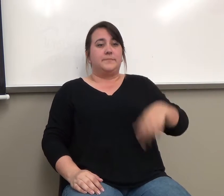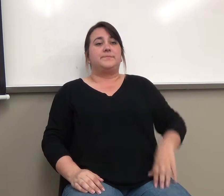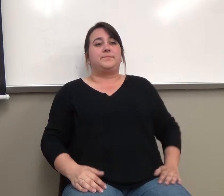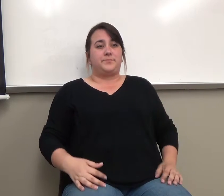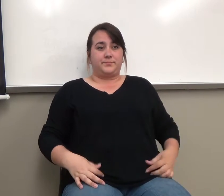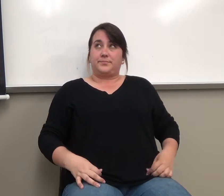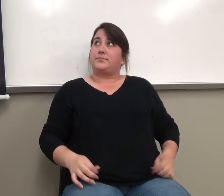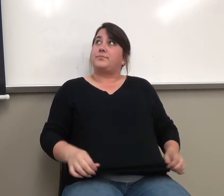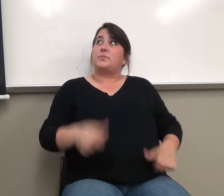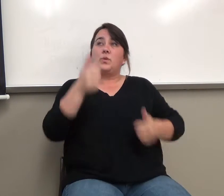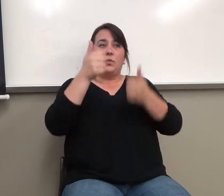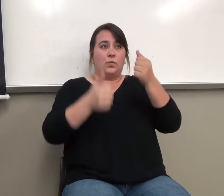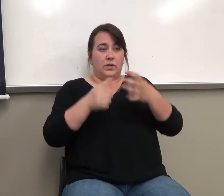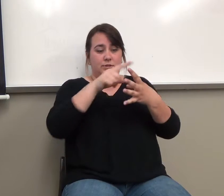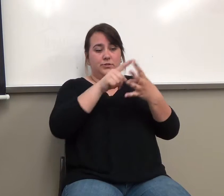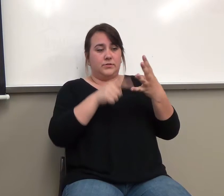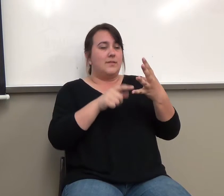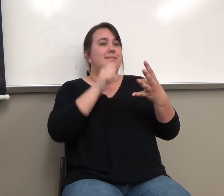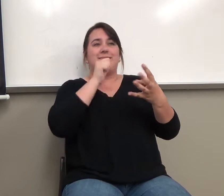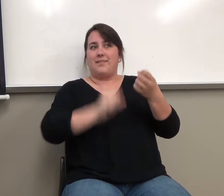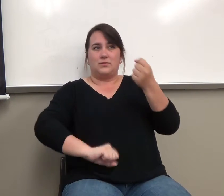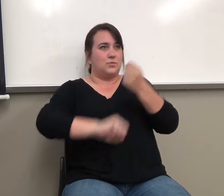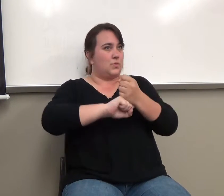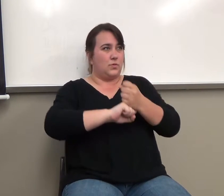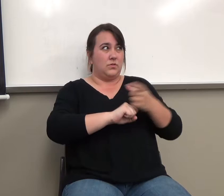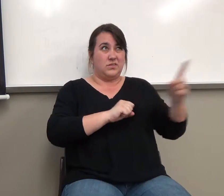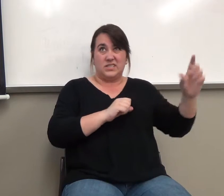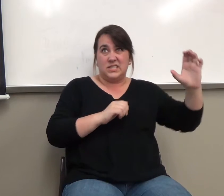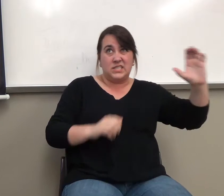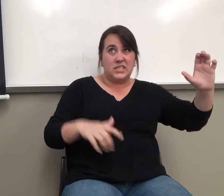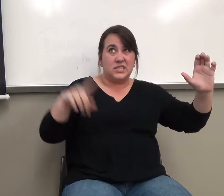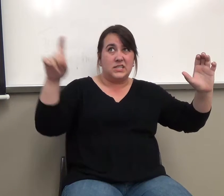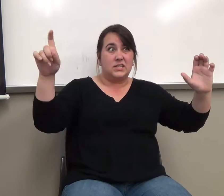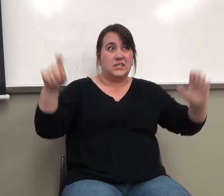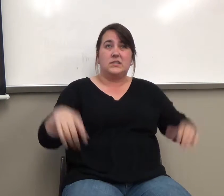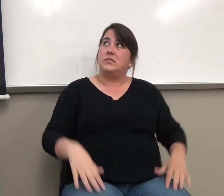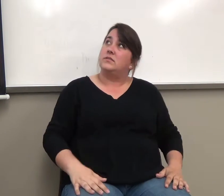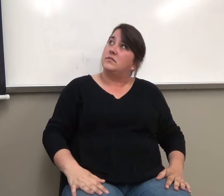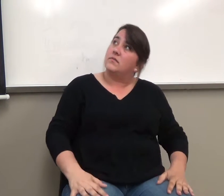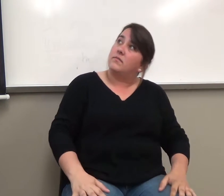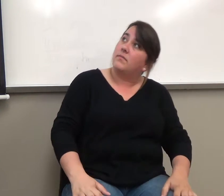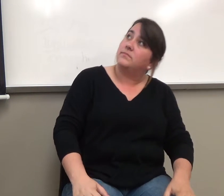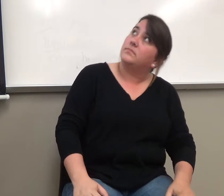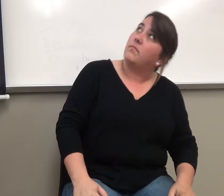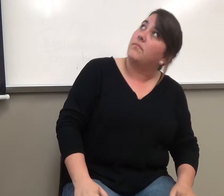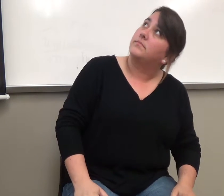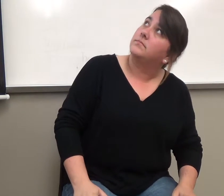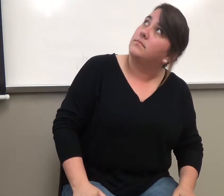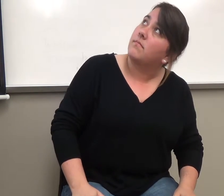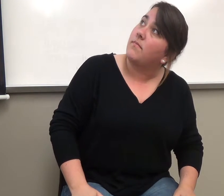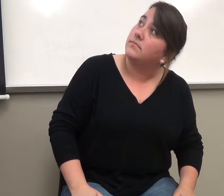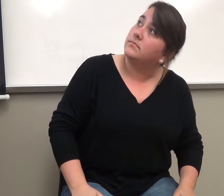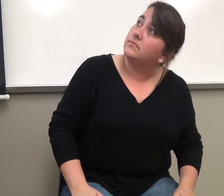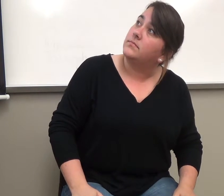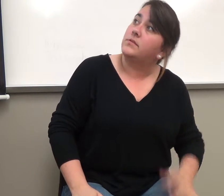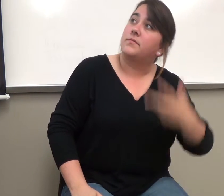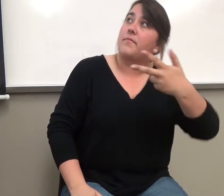not? See, oh, we only have 3 there. How come we only have 3 there?